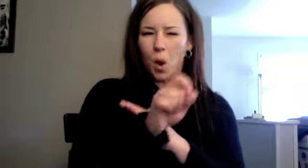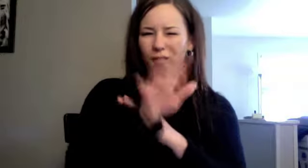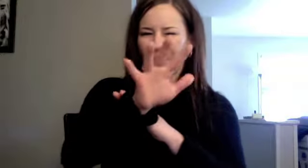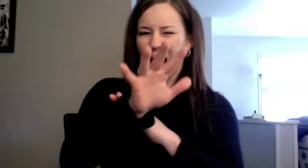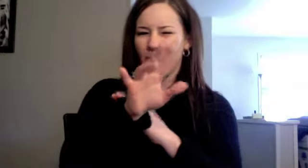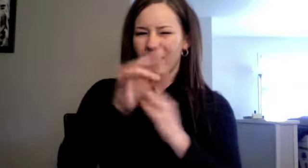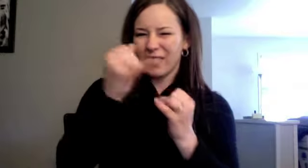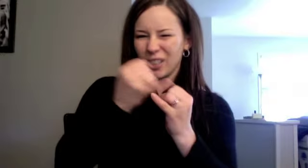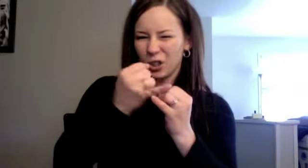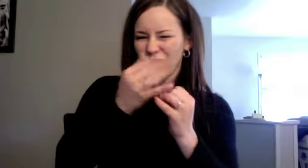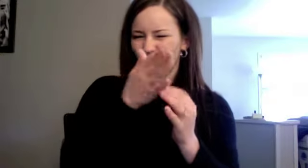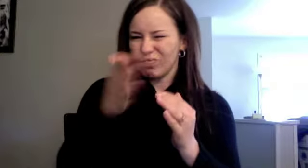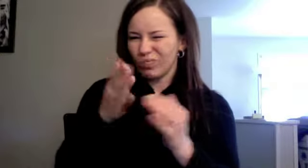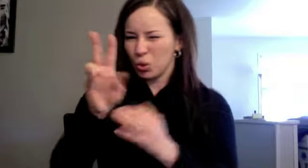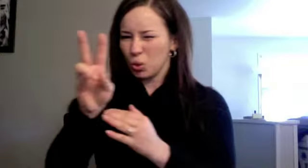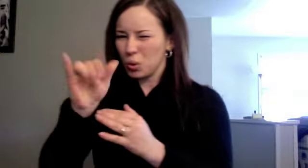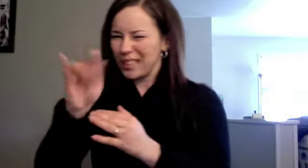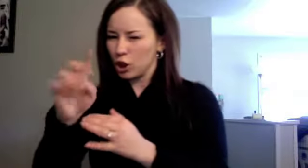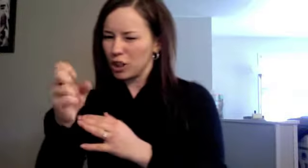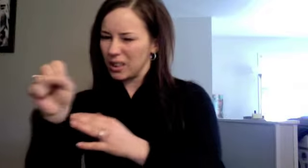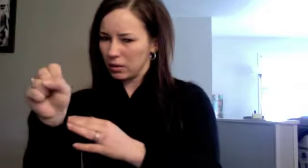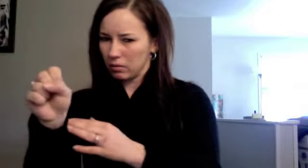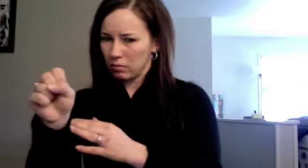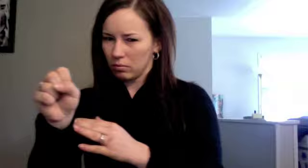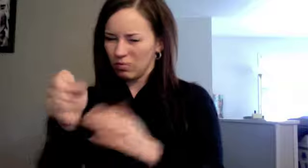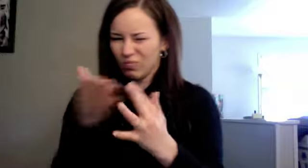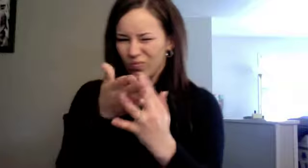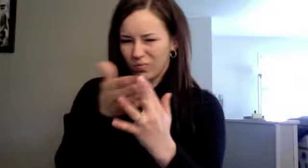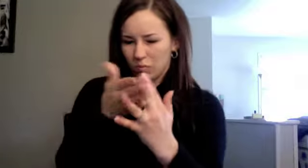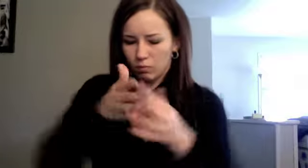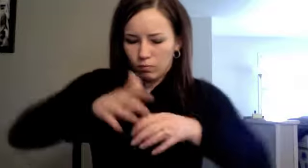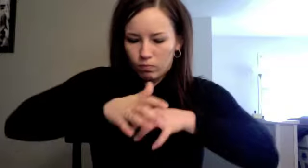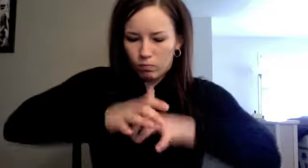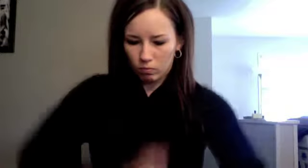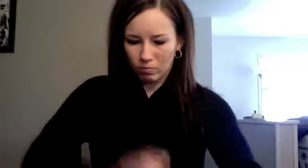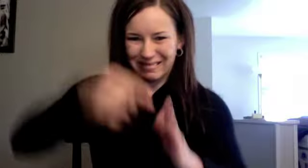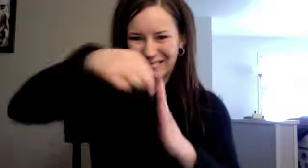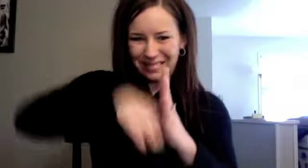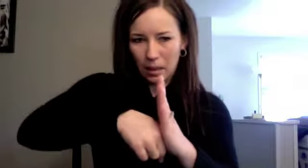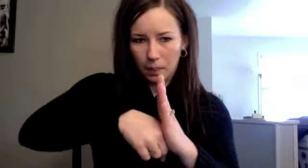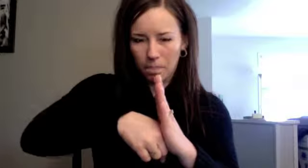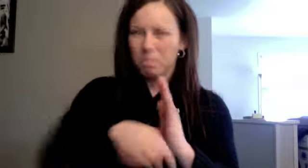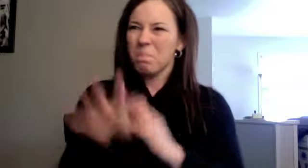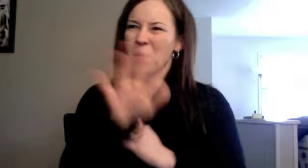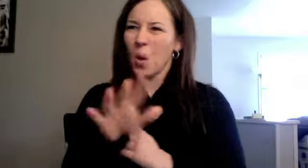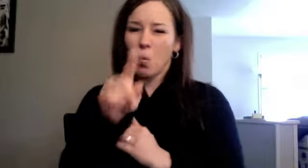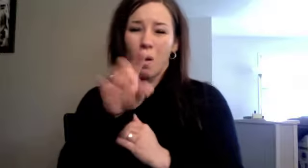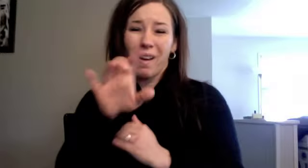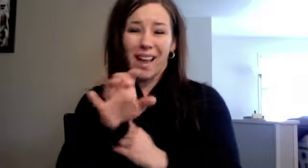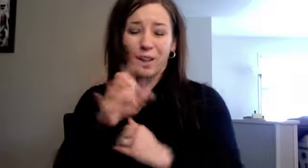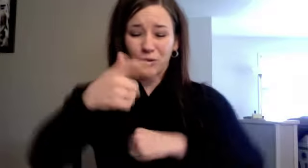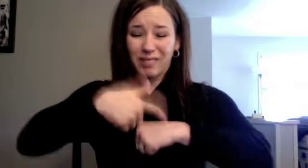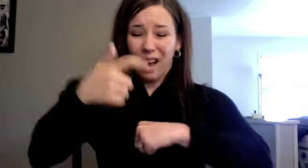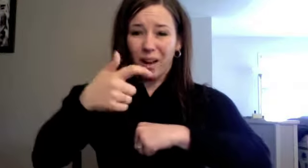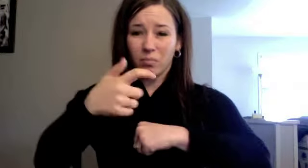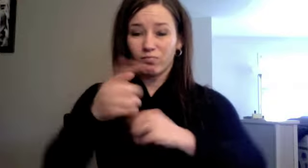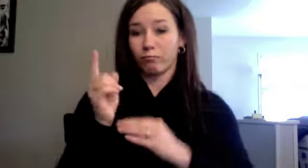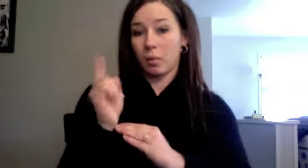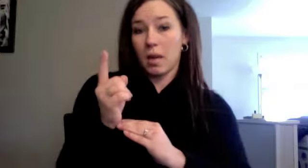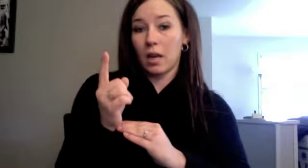inches. Compressions should be delivered at a rate of 100 compressions per minute. After 30 chest compressions